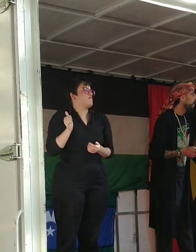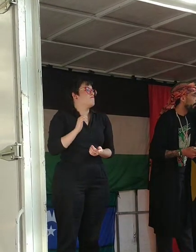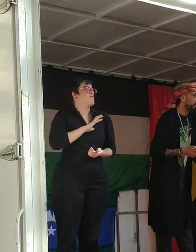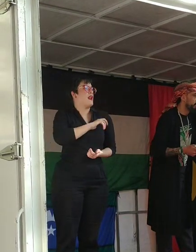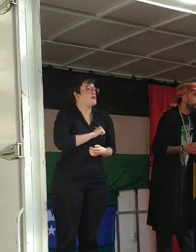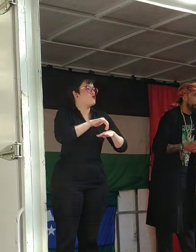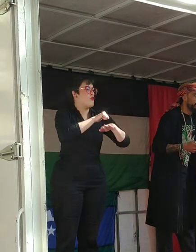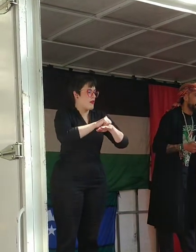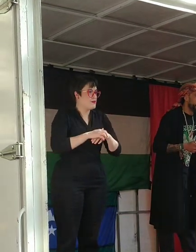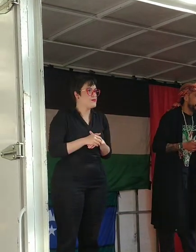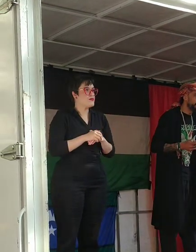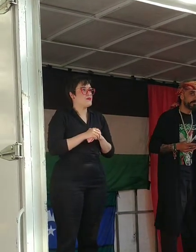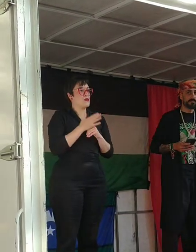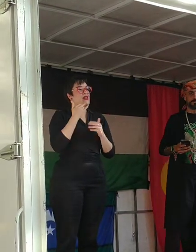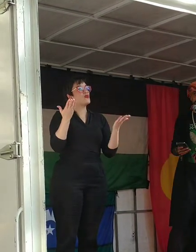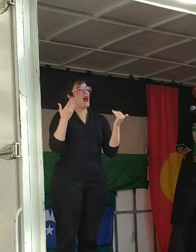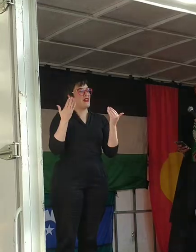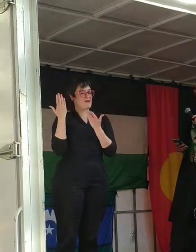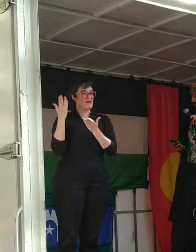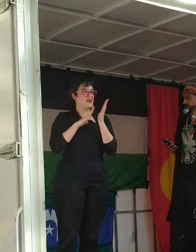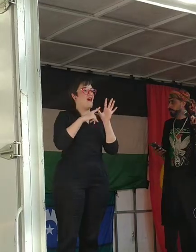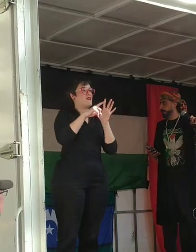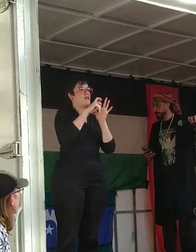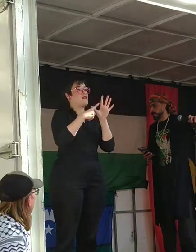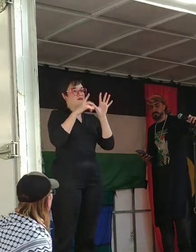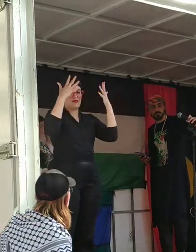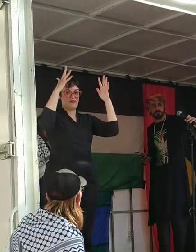Australian. Please welcome Nada.